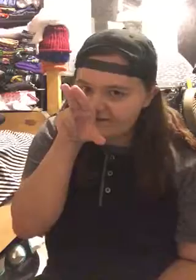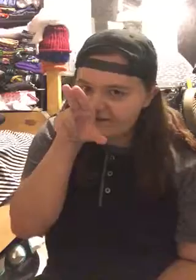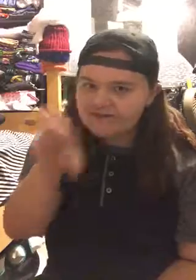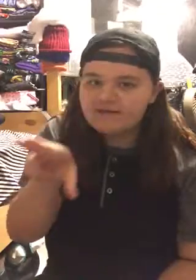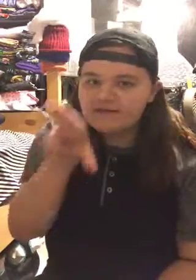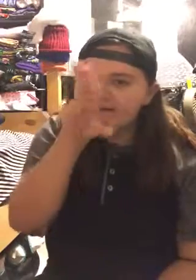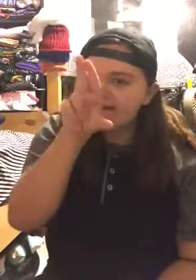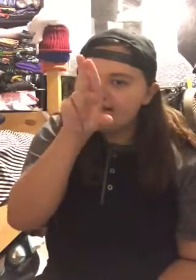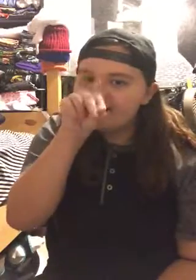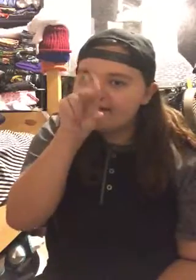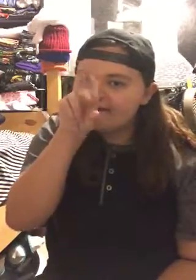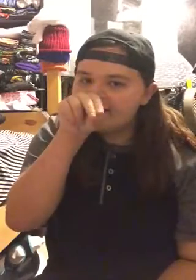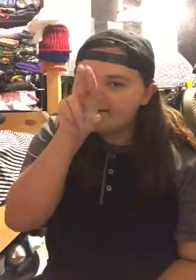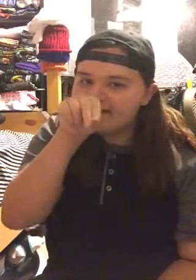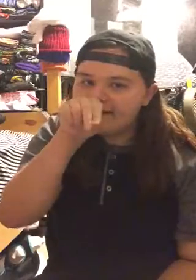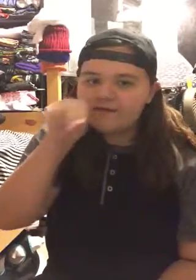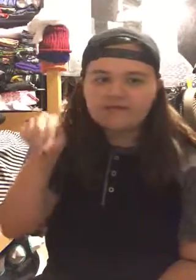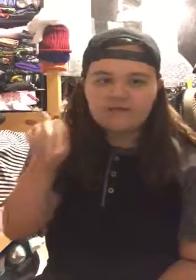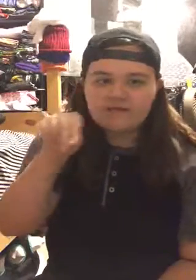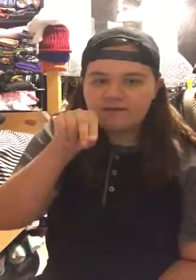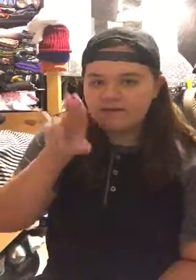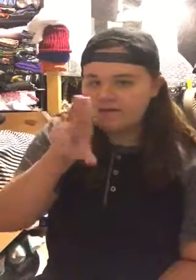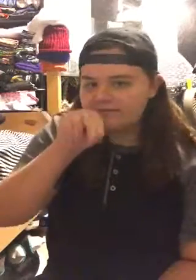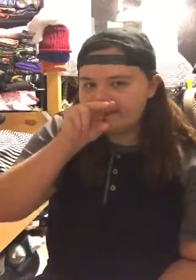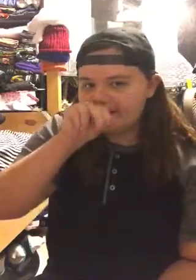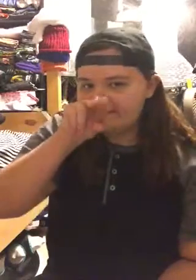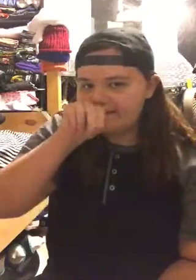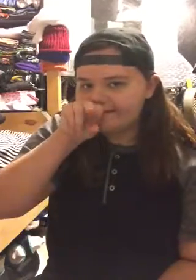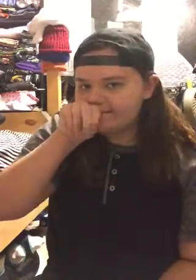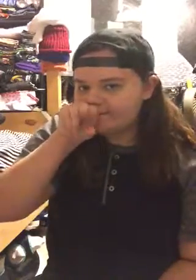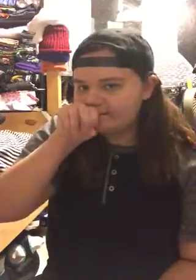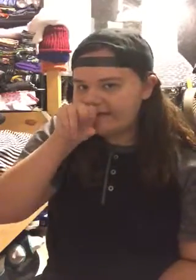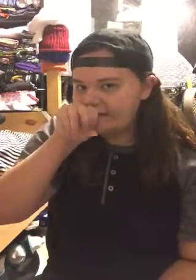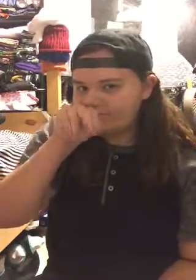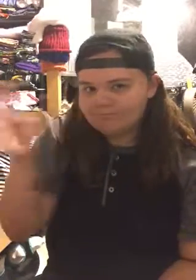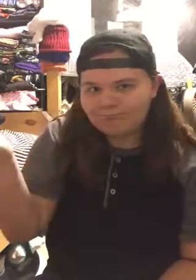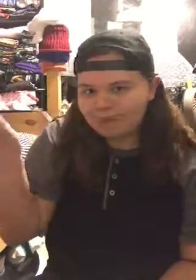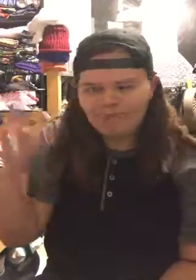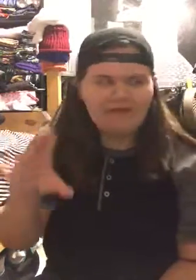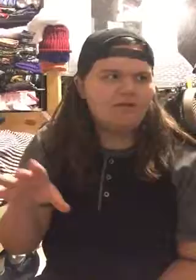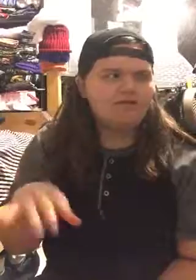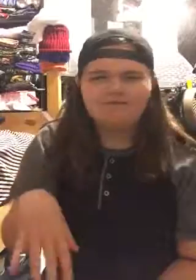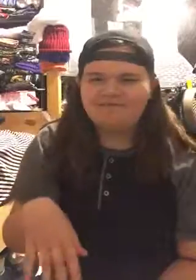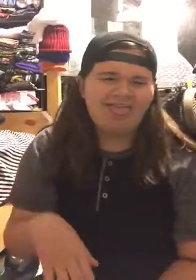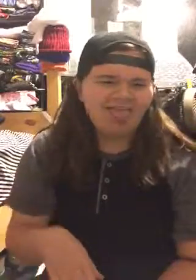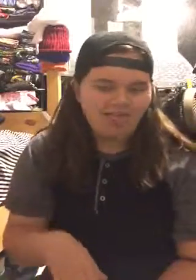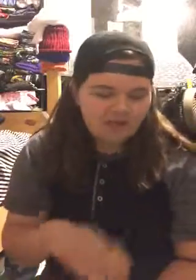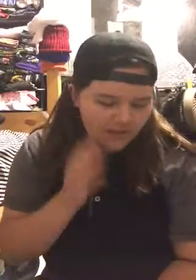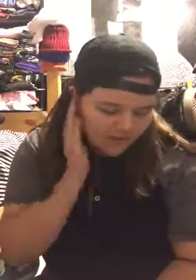mouth. And it goes up and like a duck beak or bill.